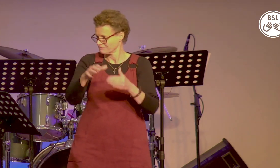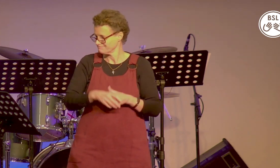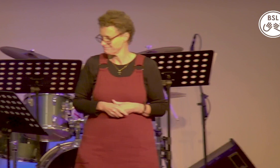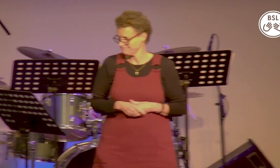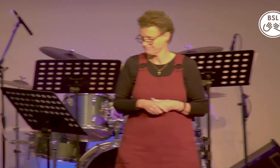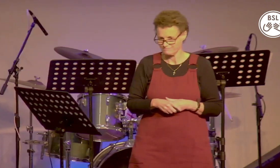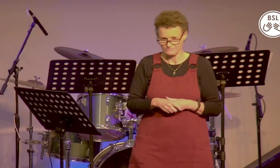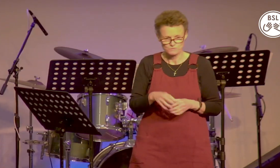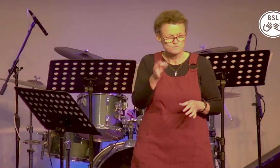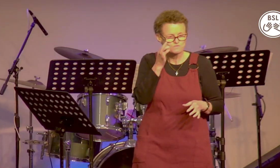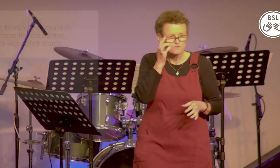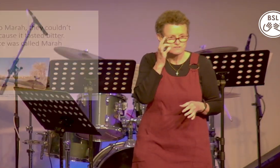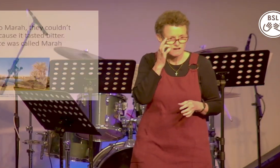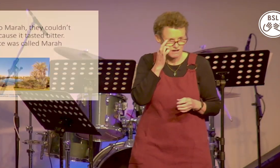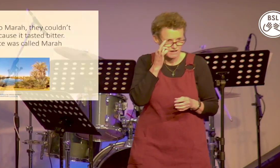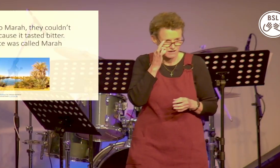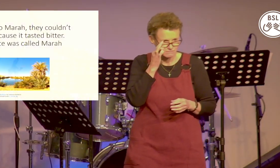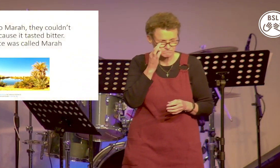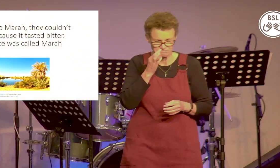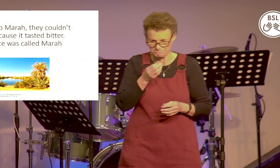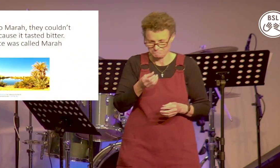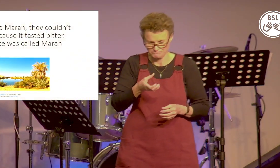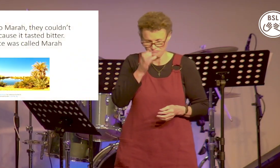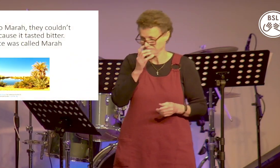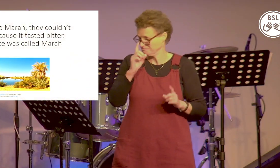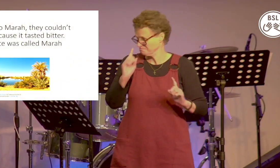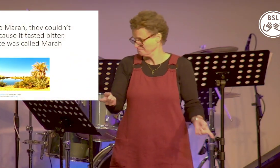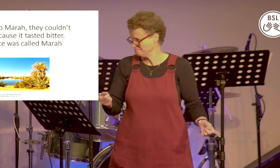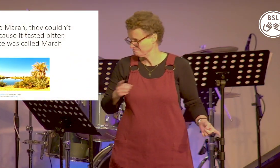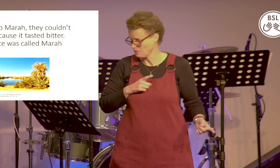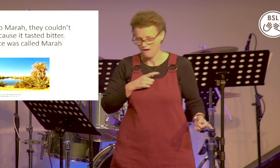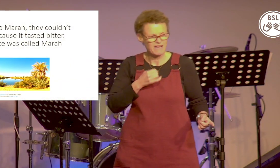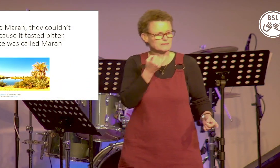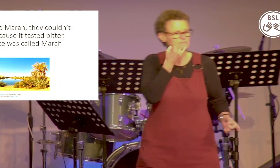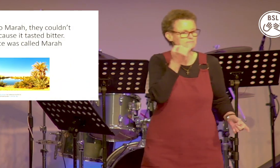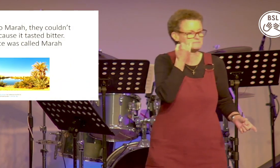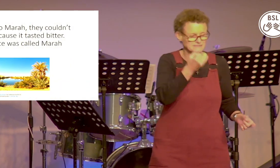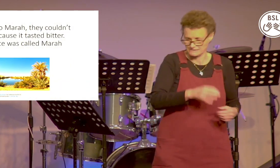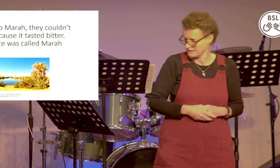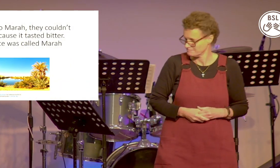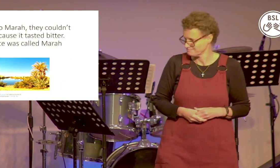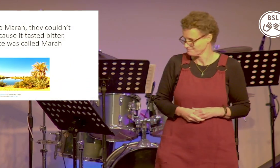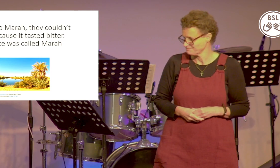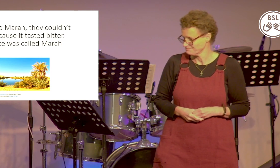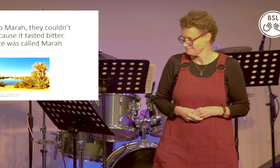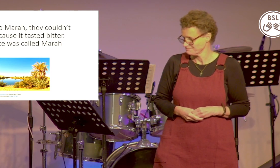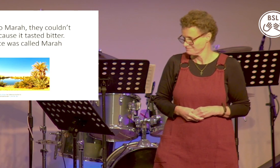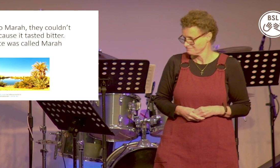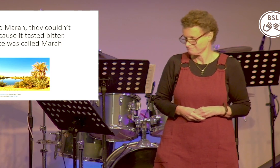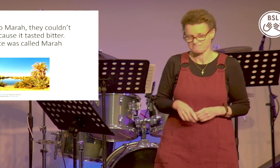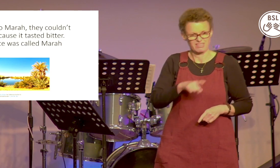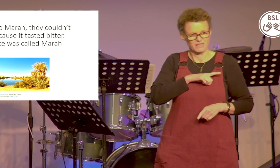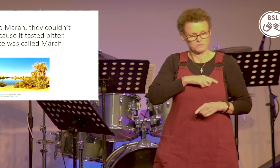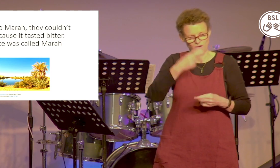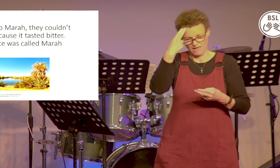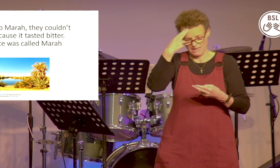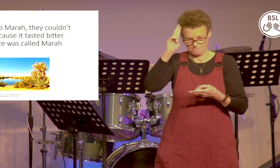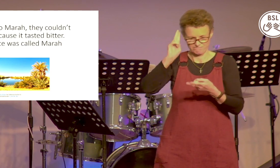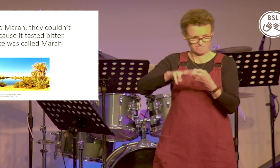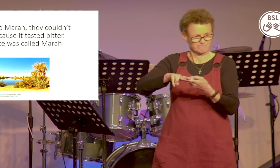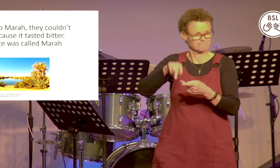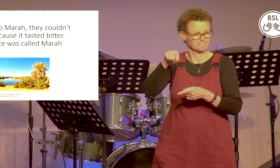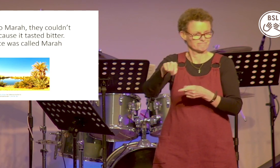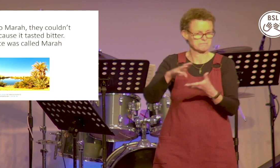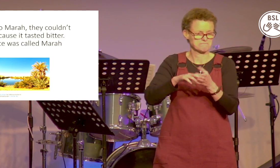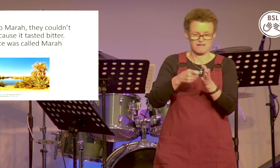23, they'd arrived at Marah. So when they came to Marah, they couldn't drink the water because it tasted bitter. That's